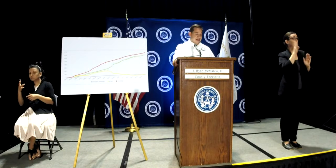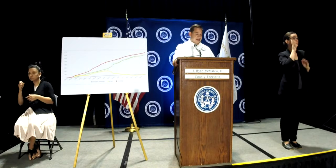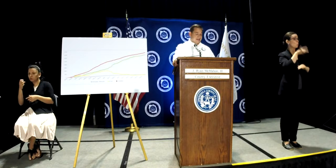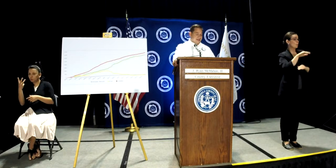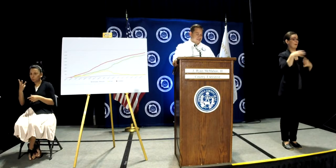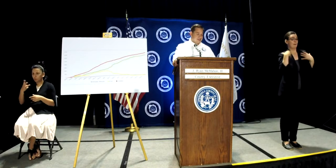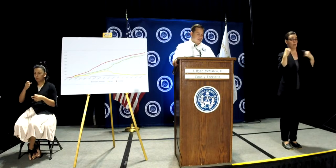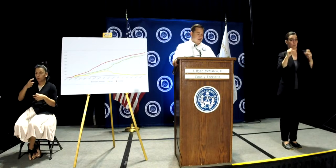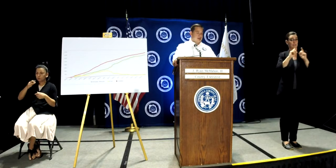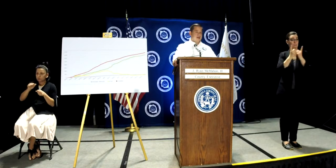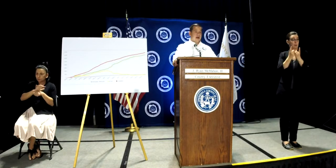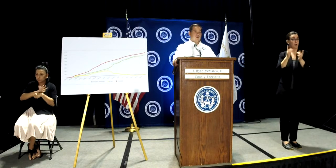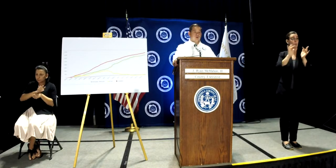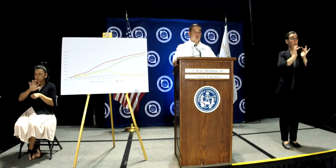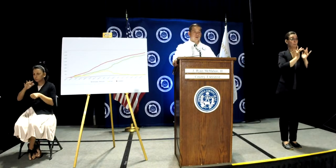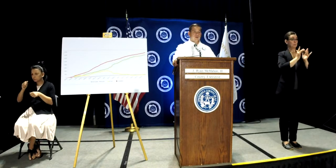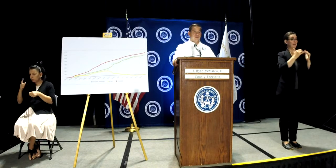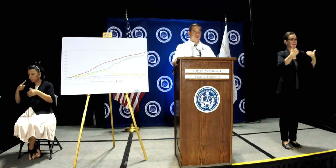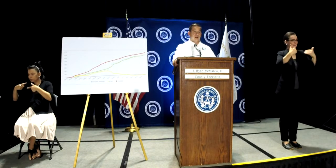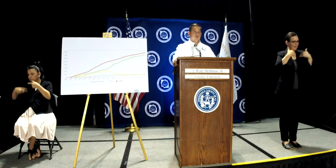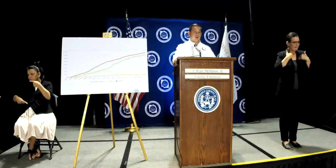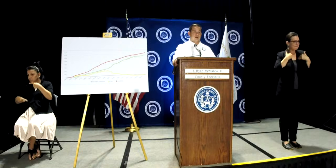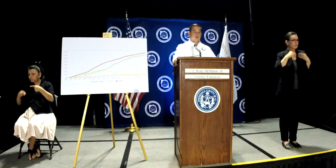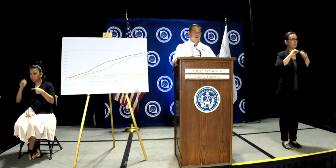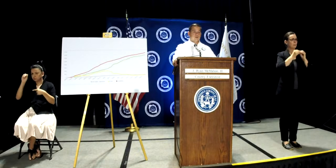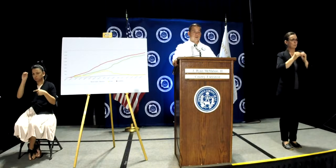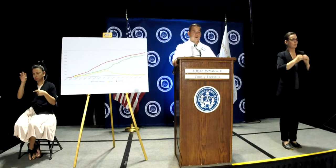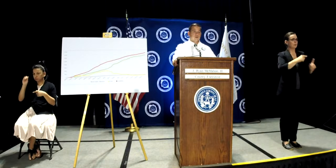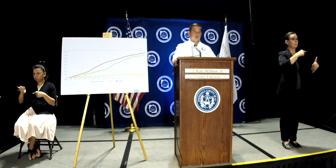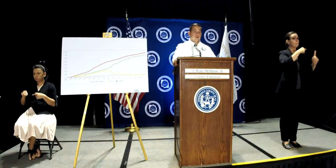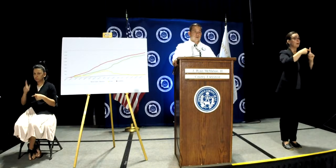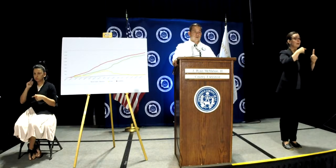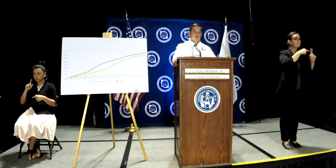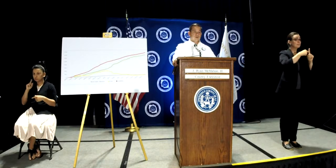for diagnostic, and now we're doing the saliva, right?